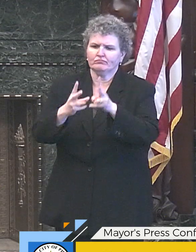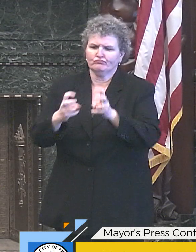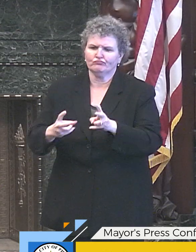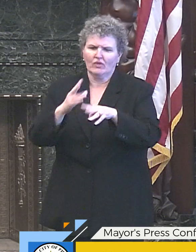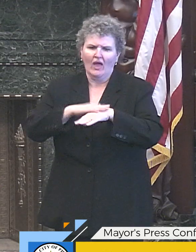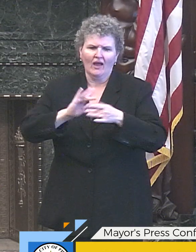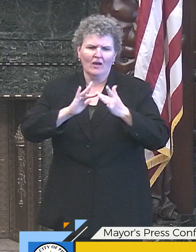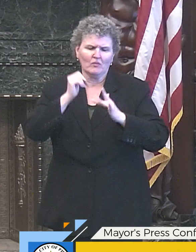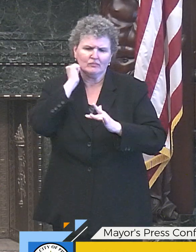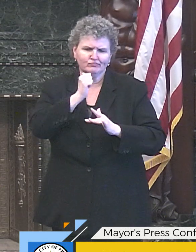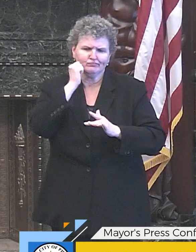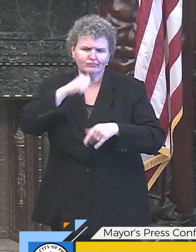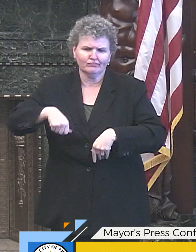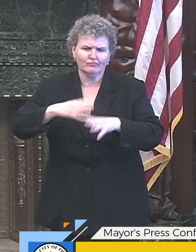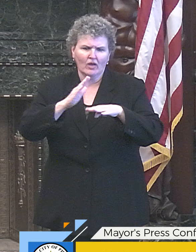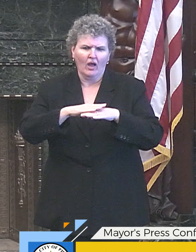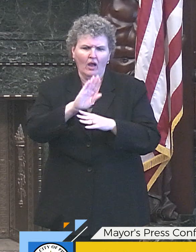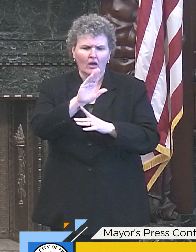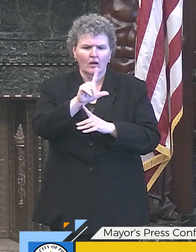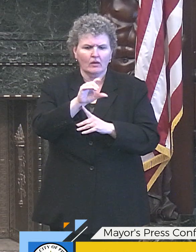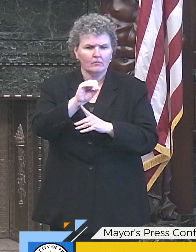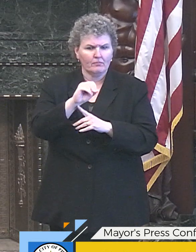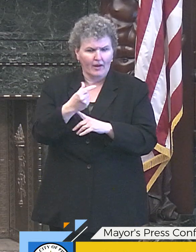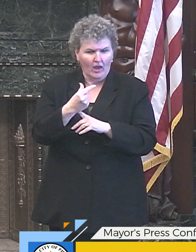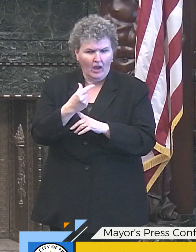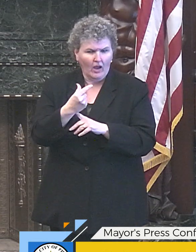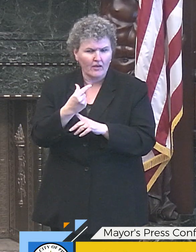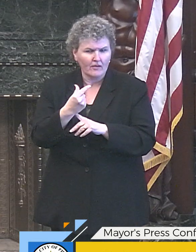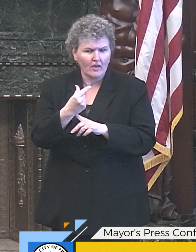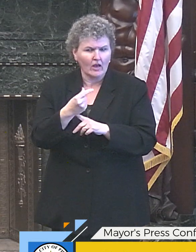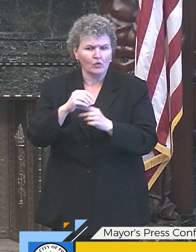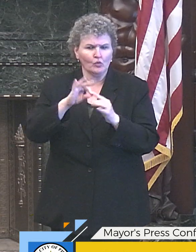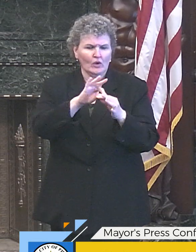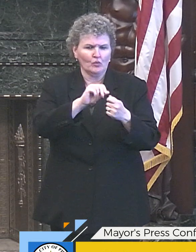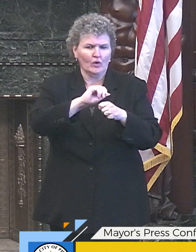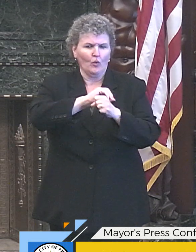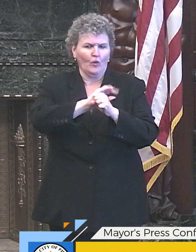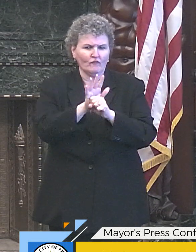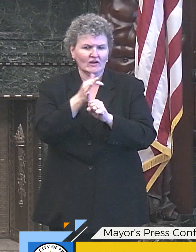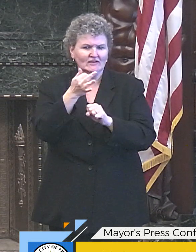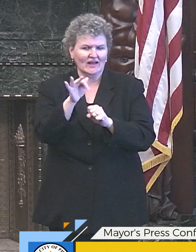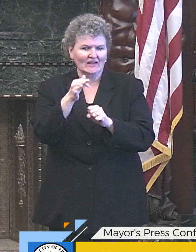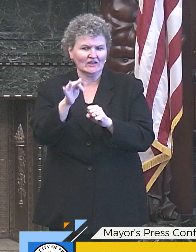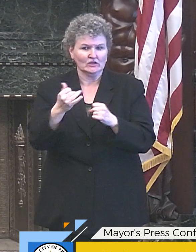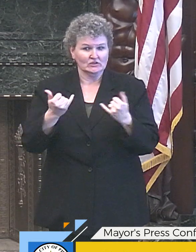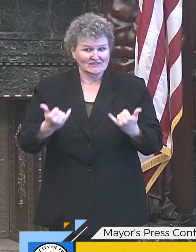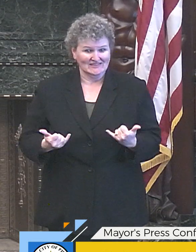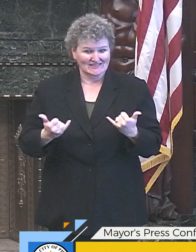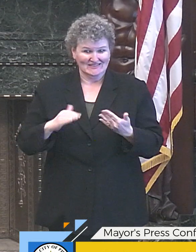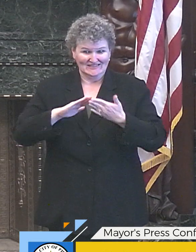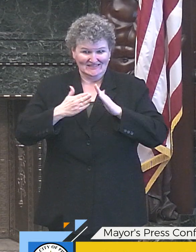blog related to COVID-19. I believe that number is 20 today. 20.